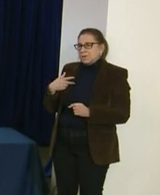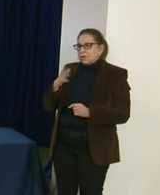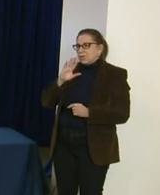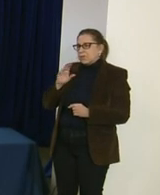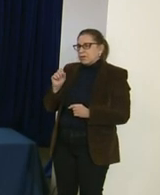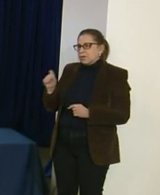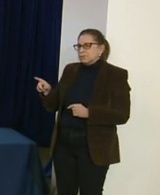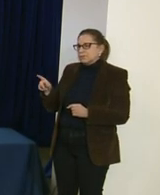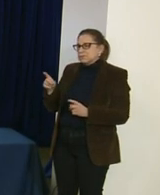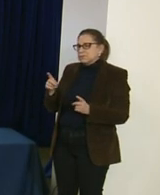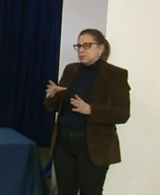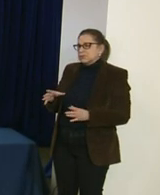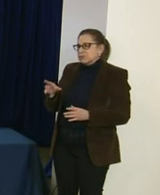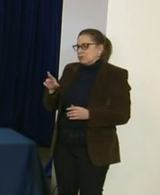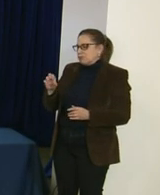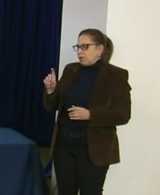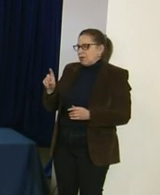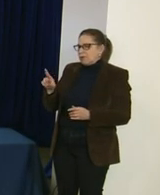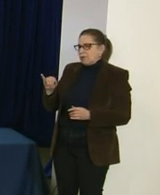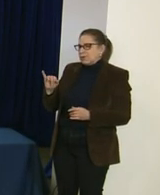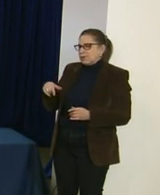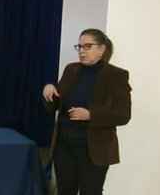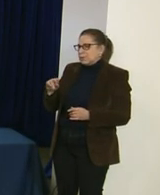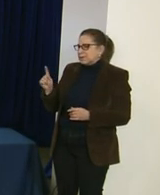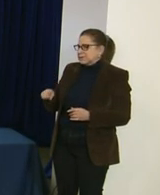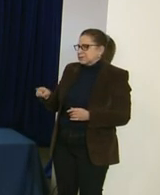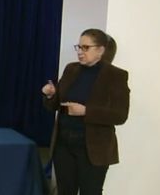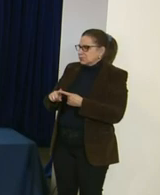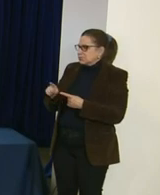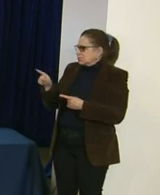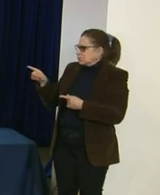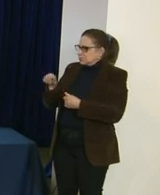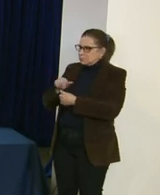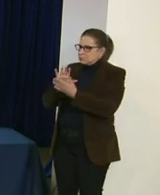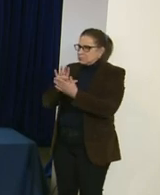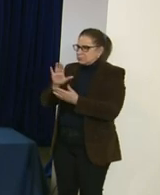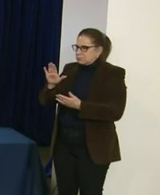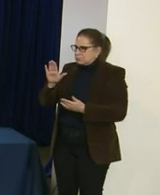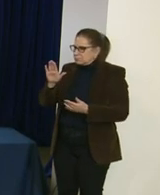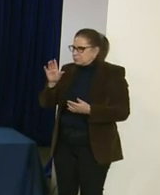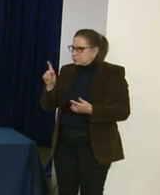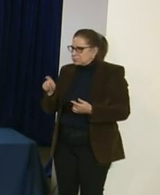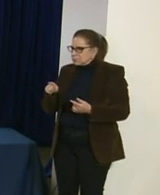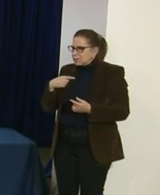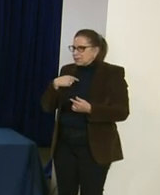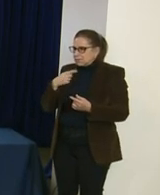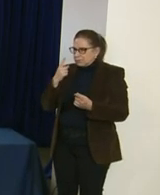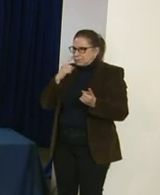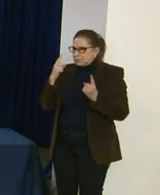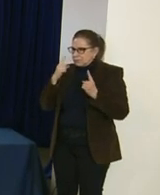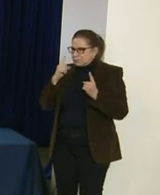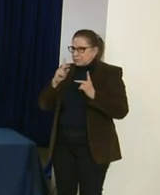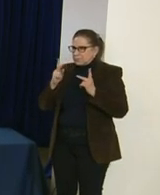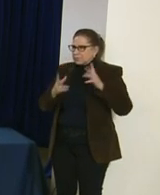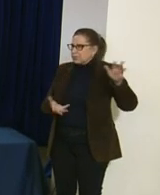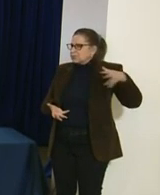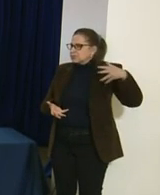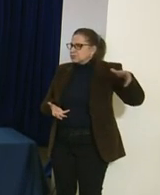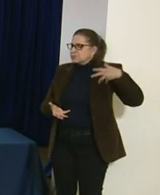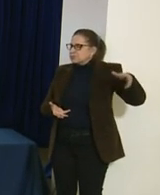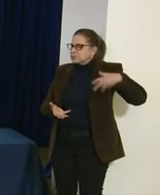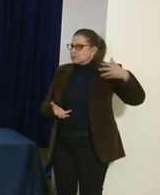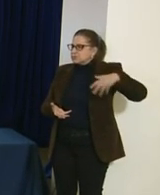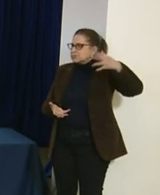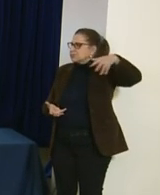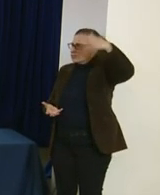address. And because we've seen and heard a lot of people stocking up on various supplies,